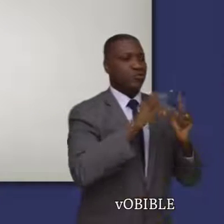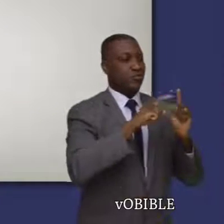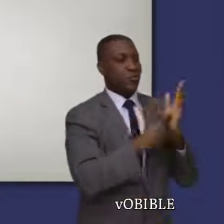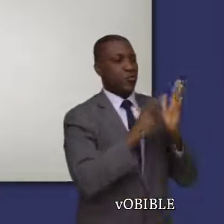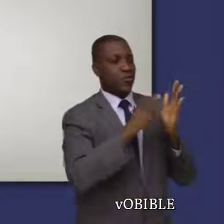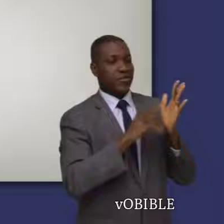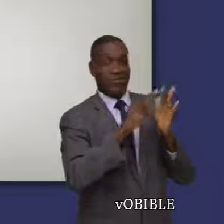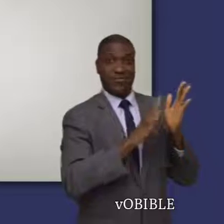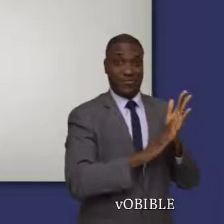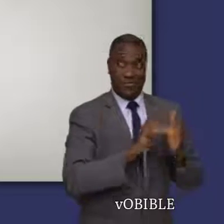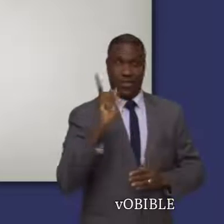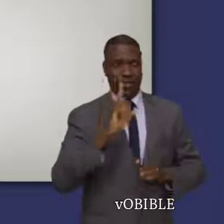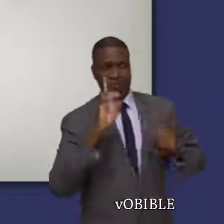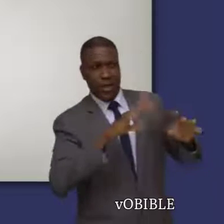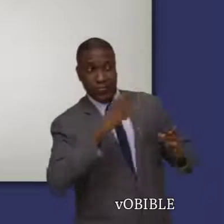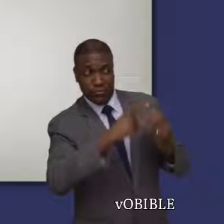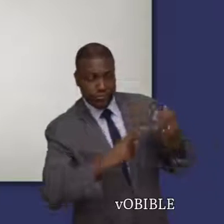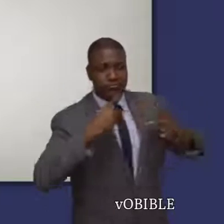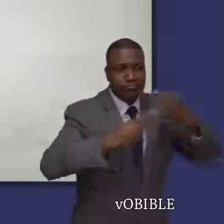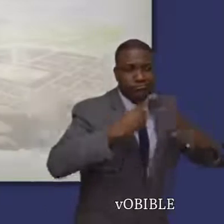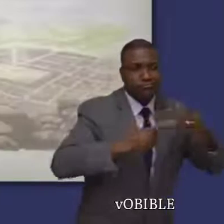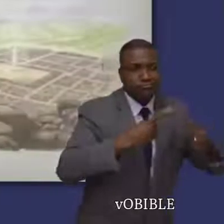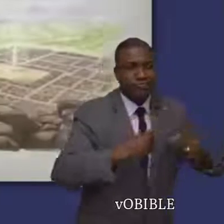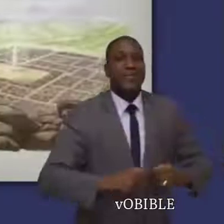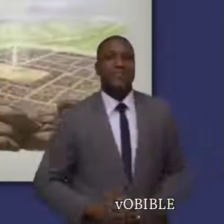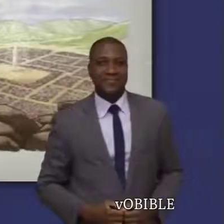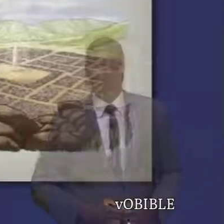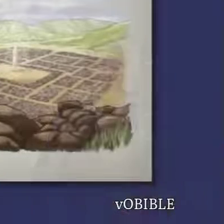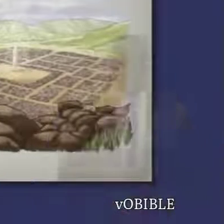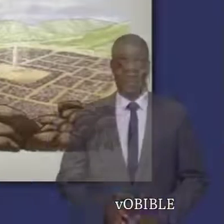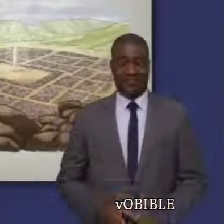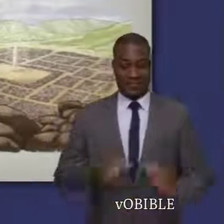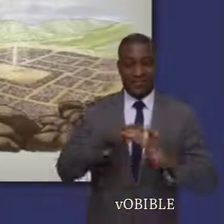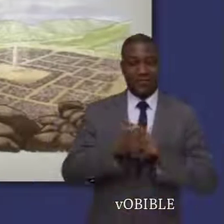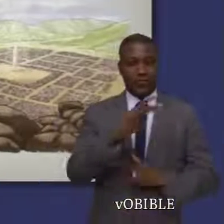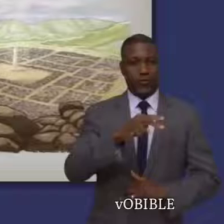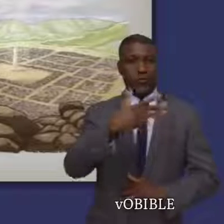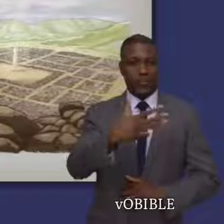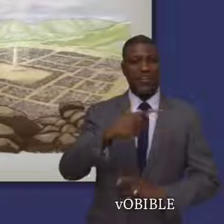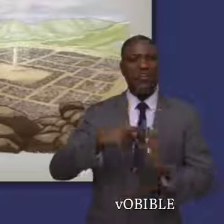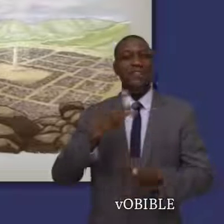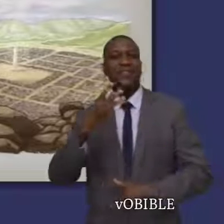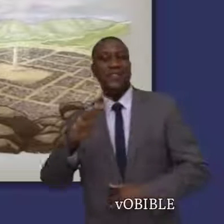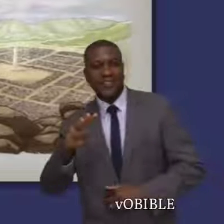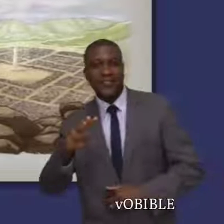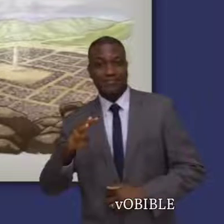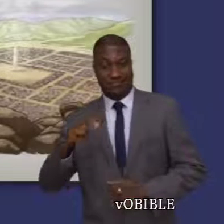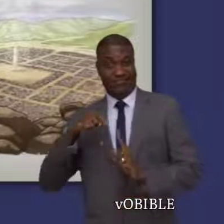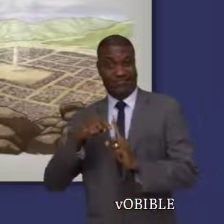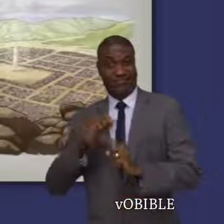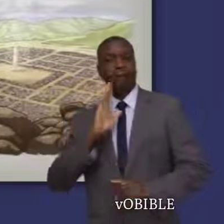Chapters 29 and 30 contain Moses' fourth discourse, in which he makes a covenant with the people, telling them to